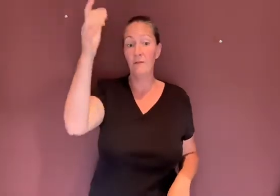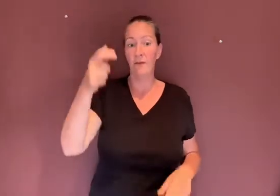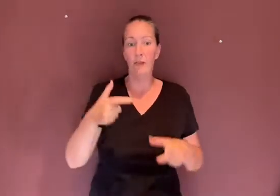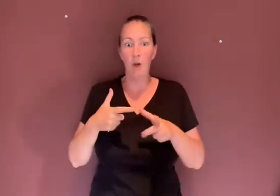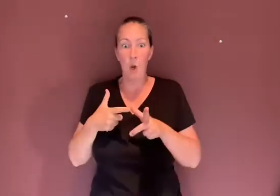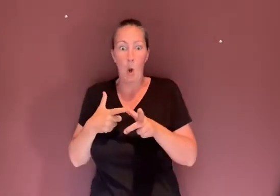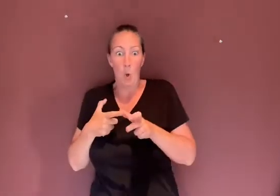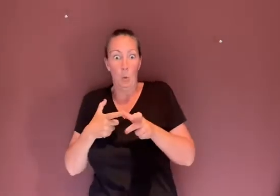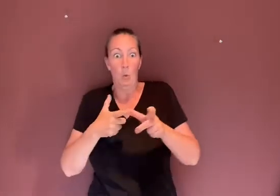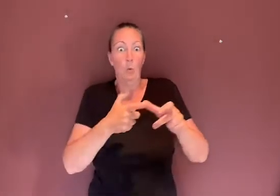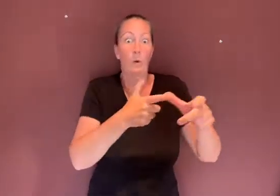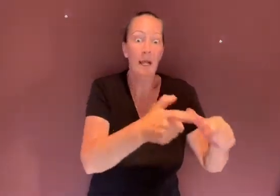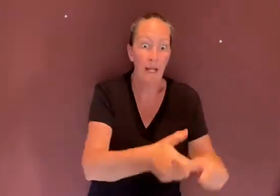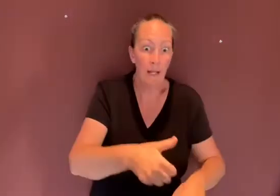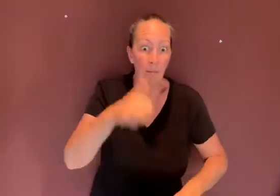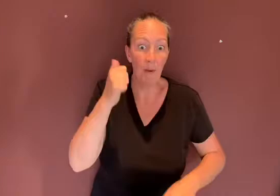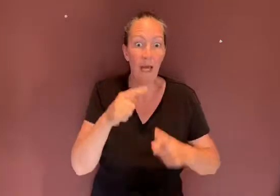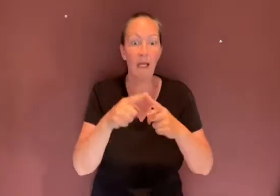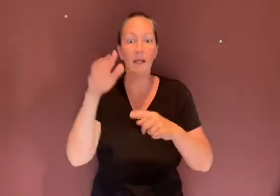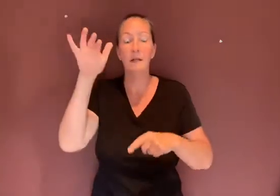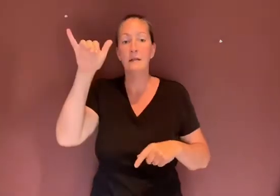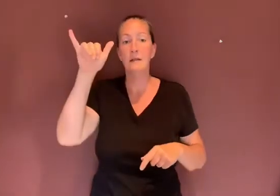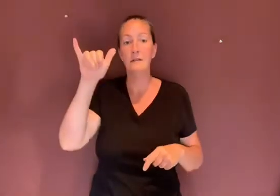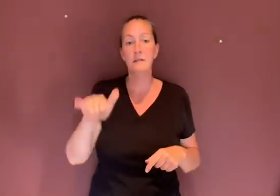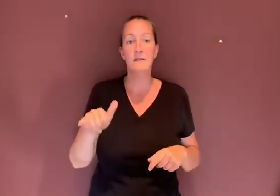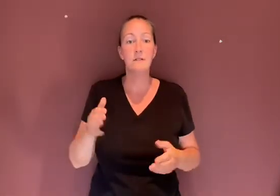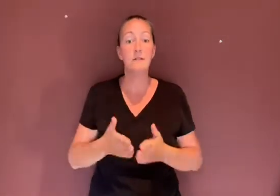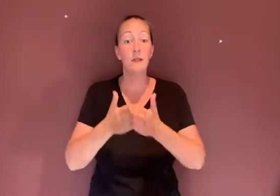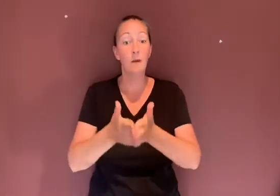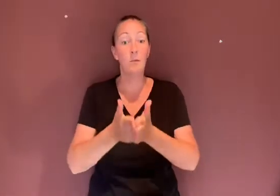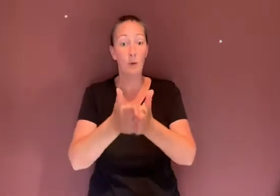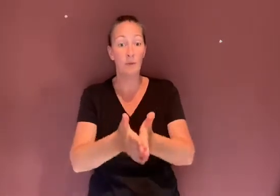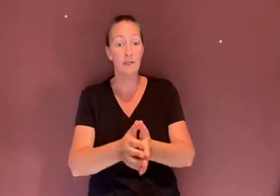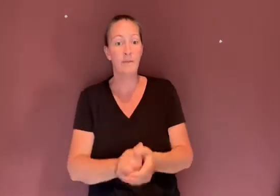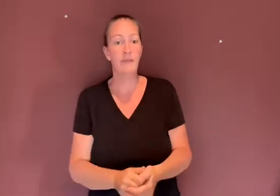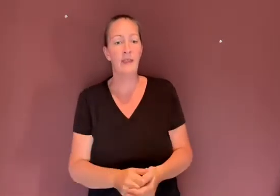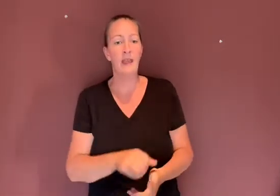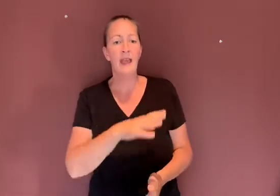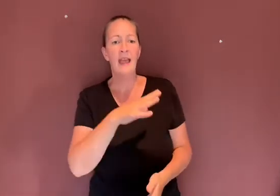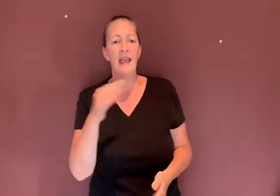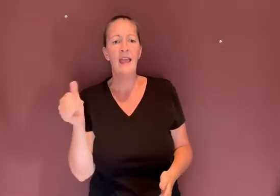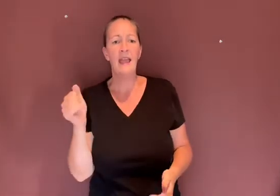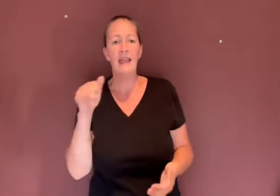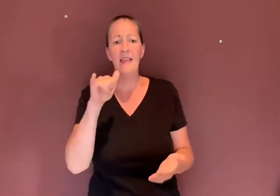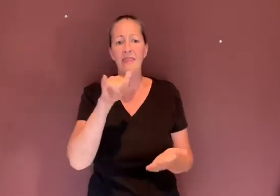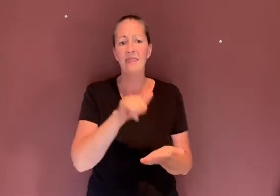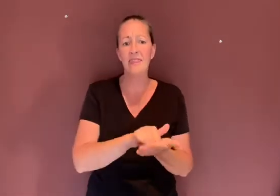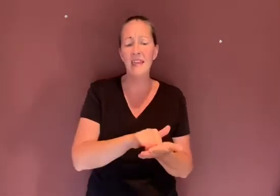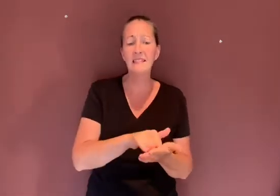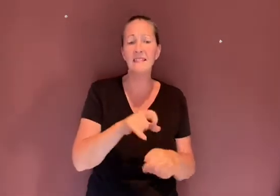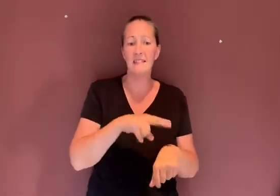grandfather ran back to the boat. And this